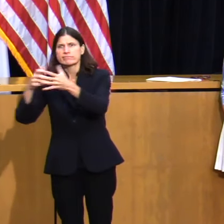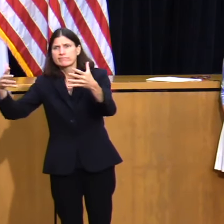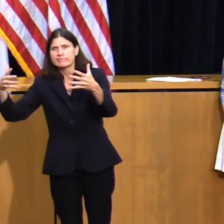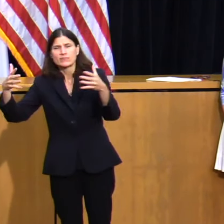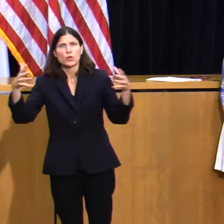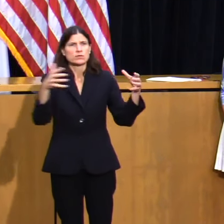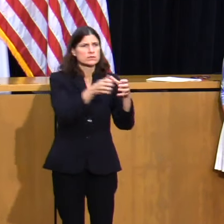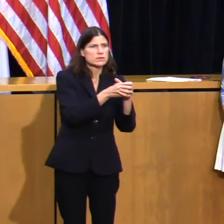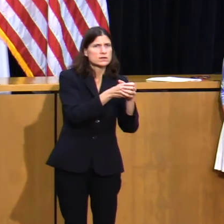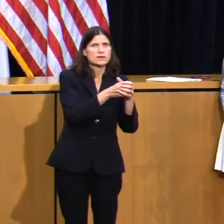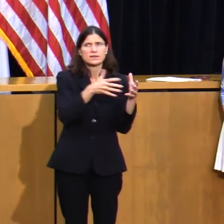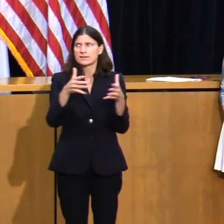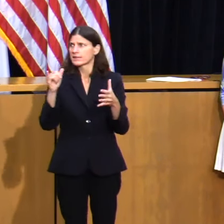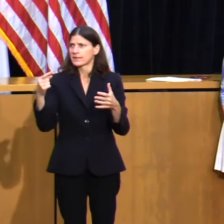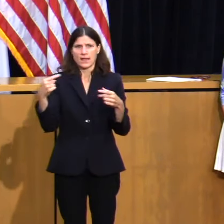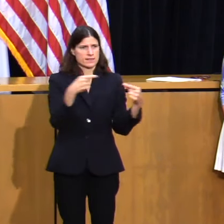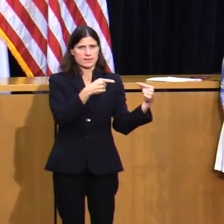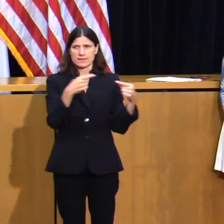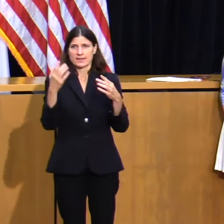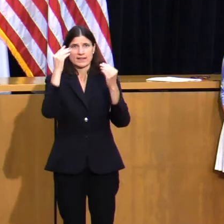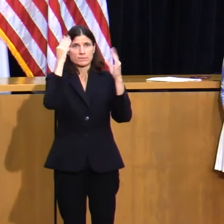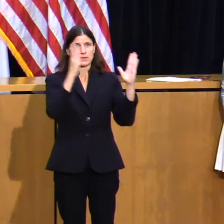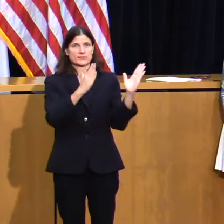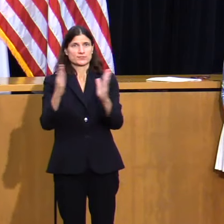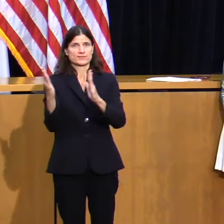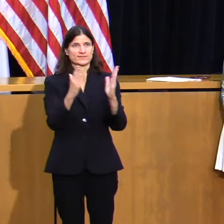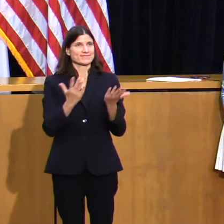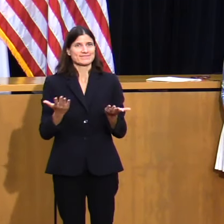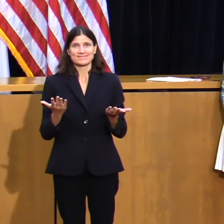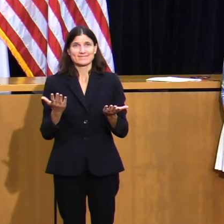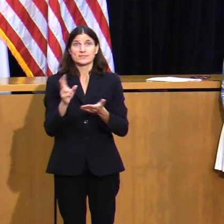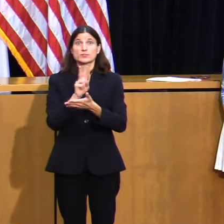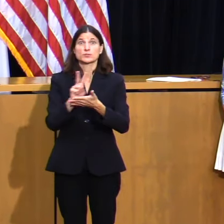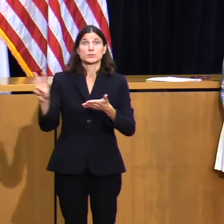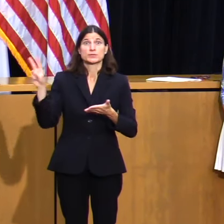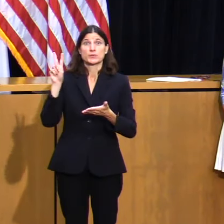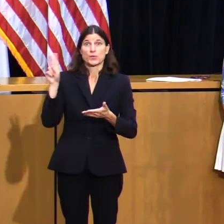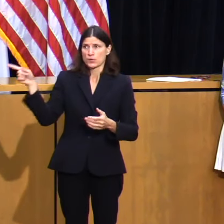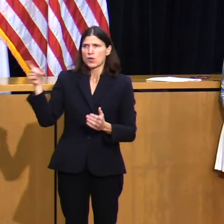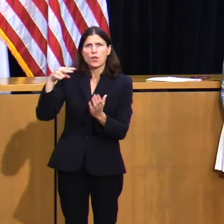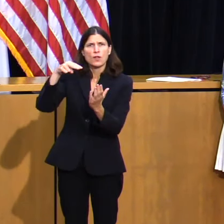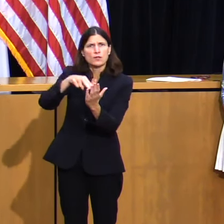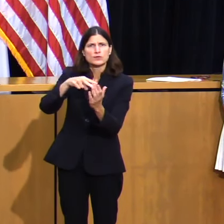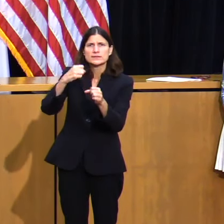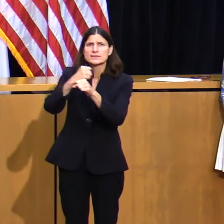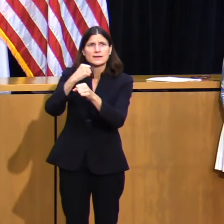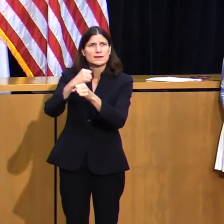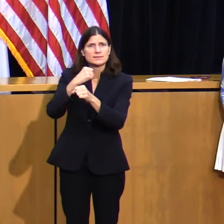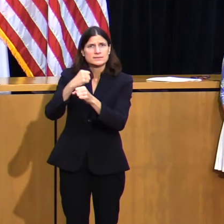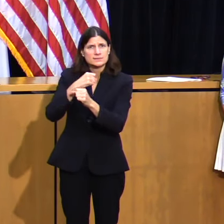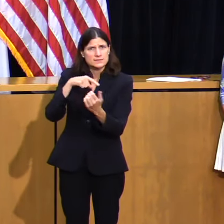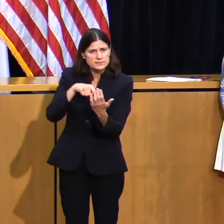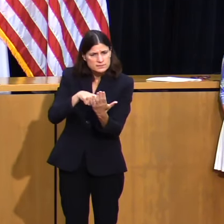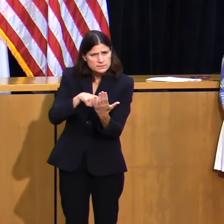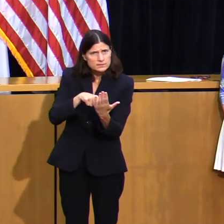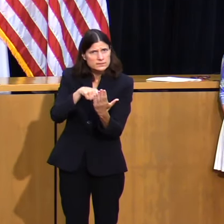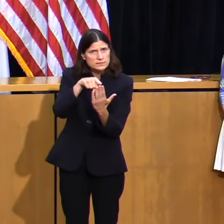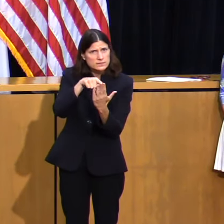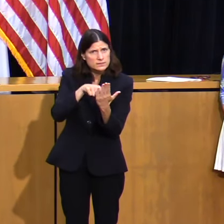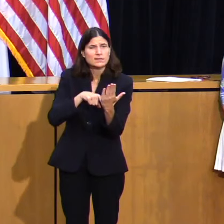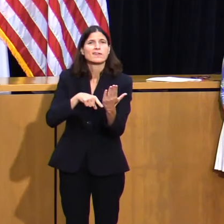out about 2 weeks ago that got a lot of attention that said gaiters were not effective, or were not as effective as face